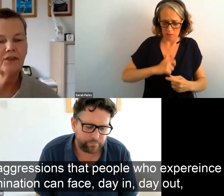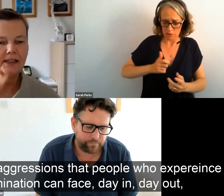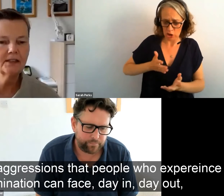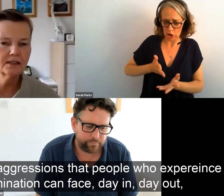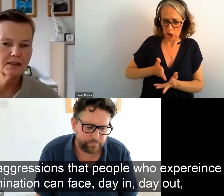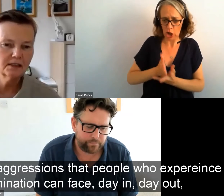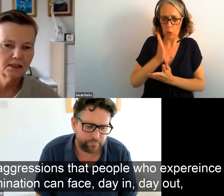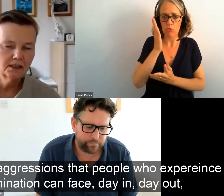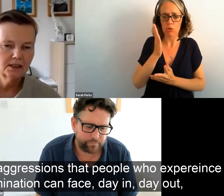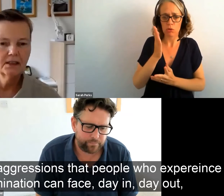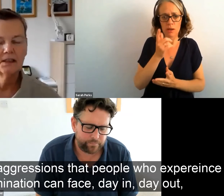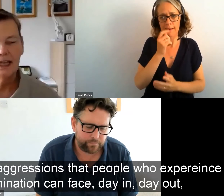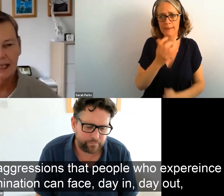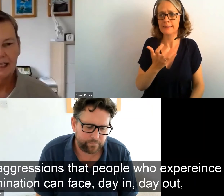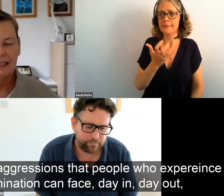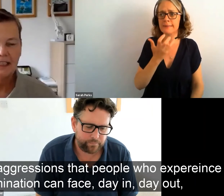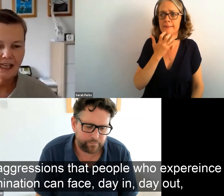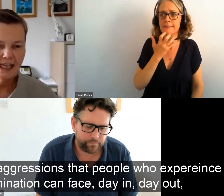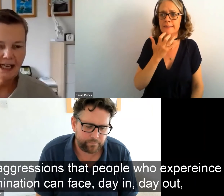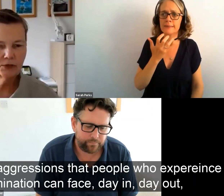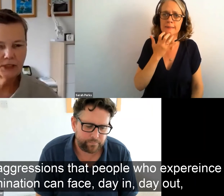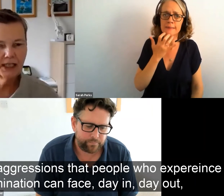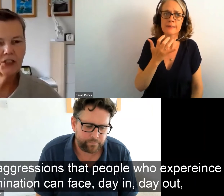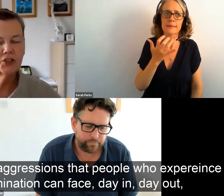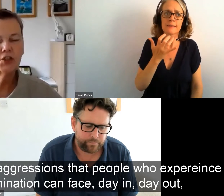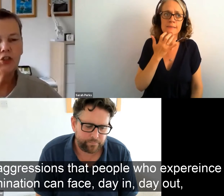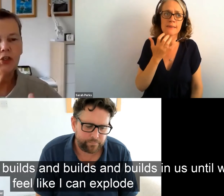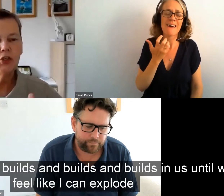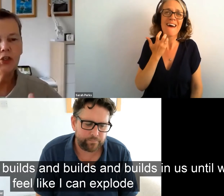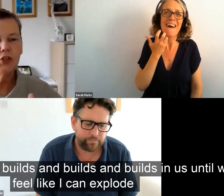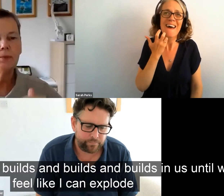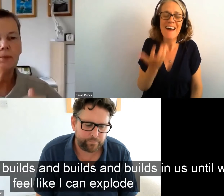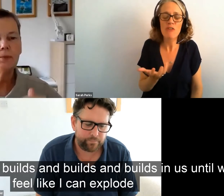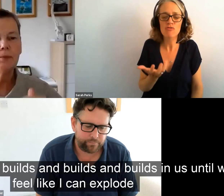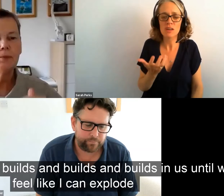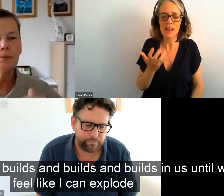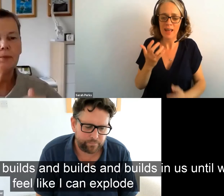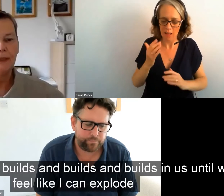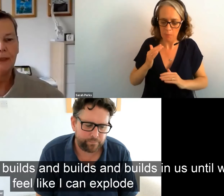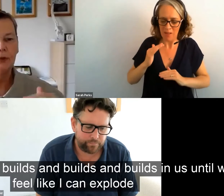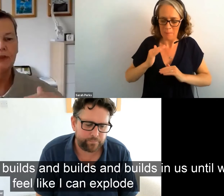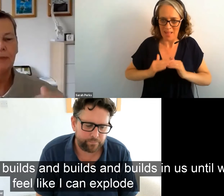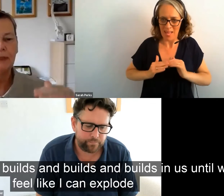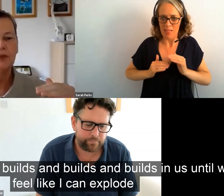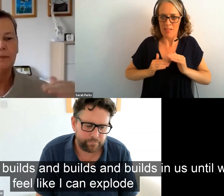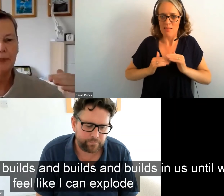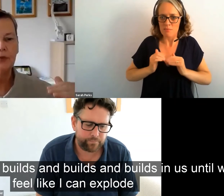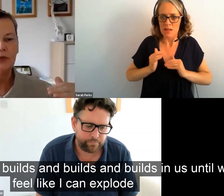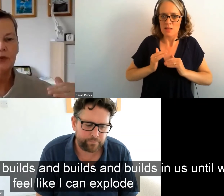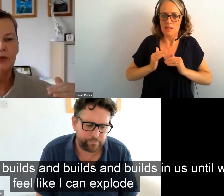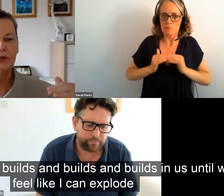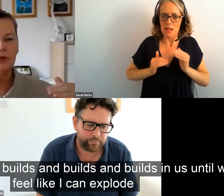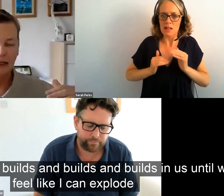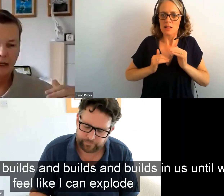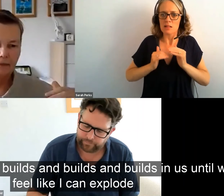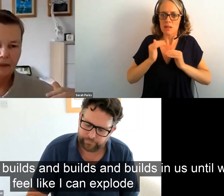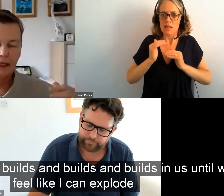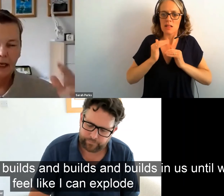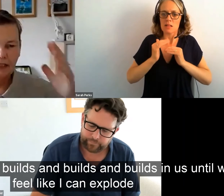can face day in, day out. It's cumulative. It builds and builds and builds in us